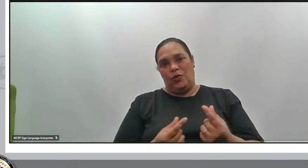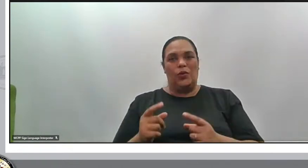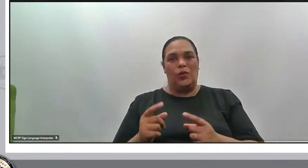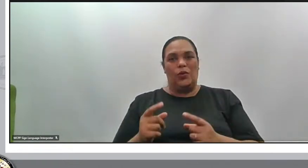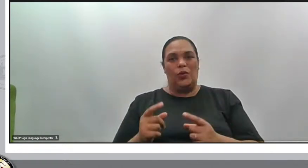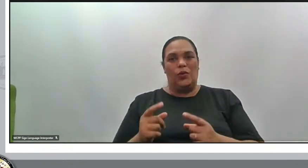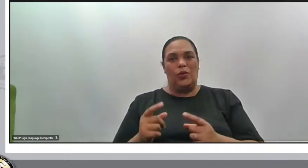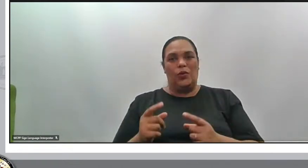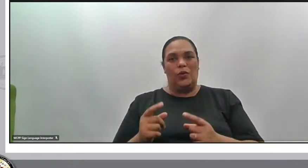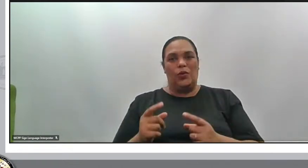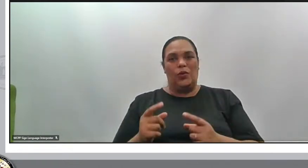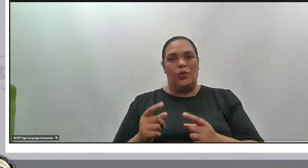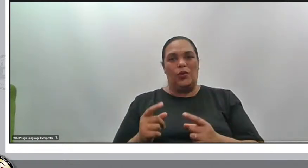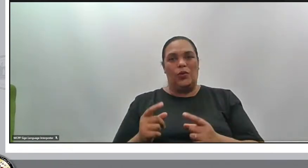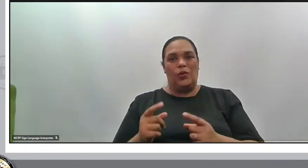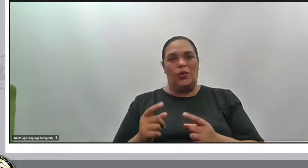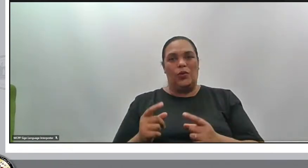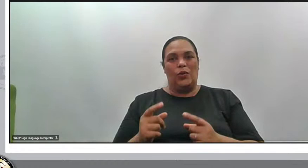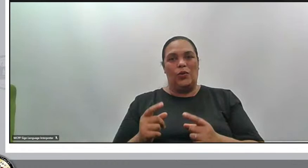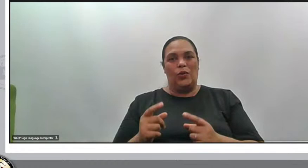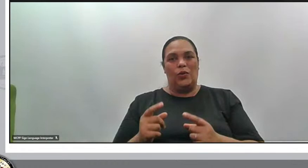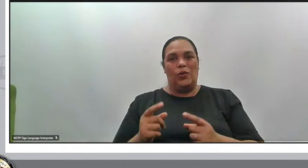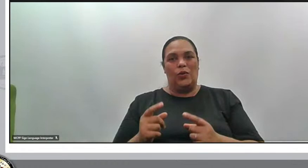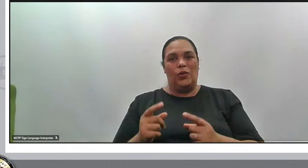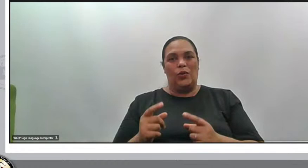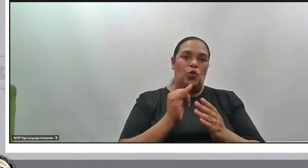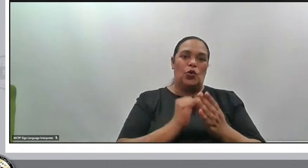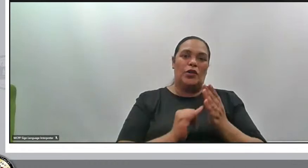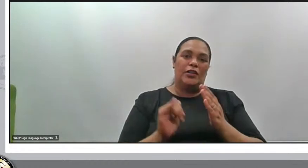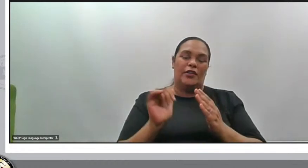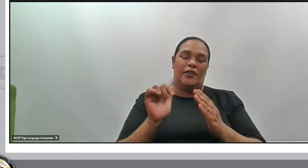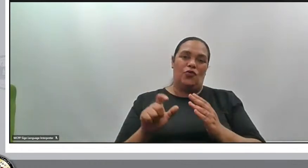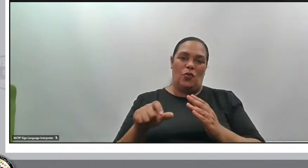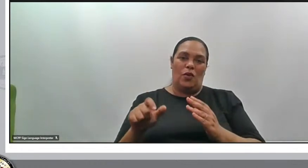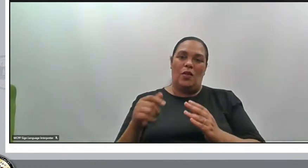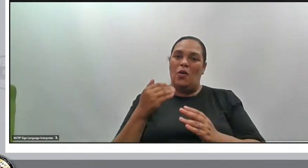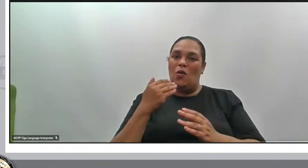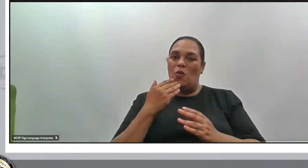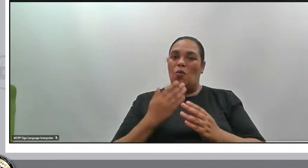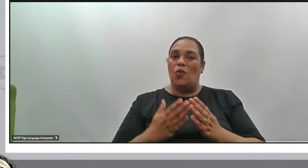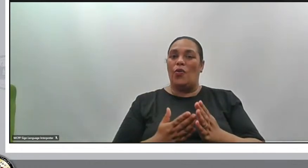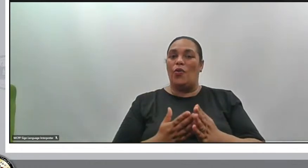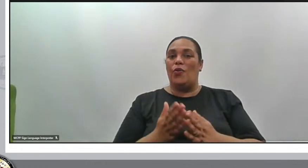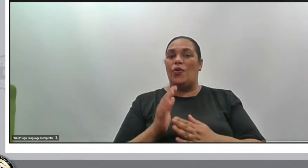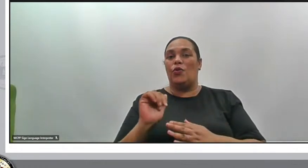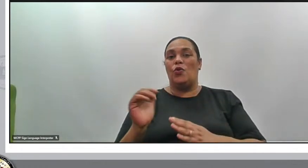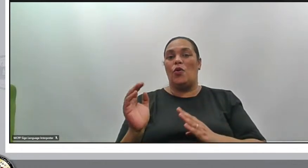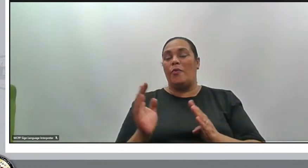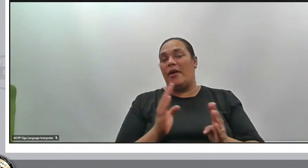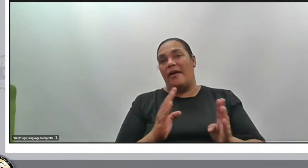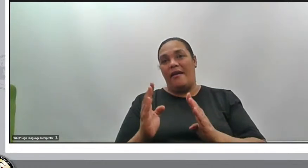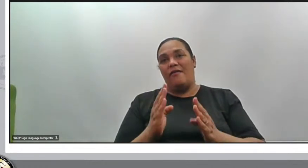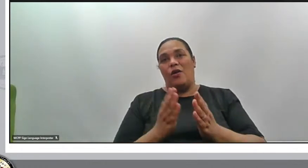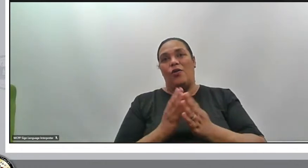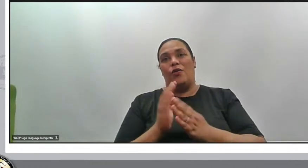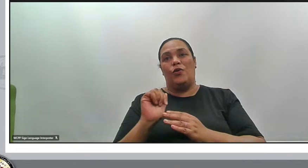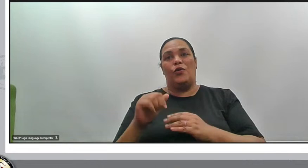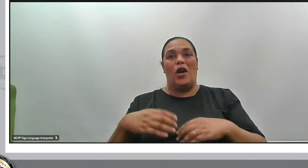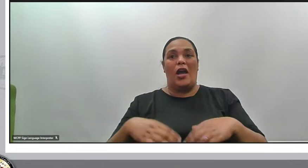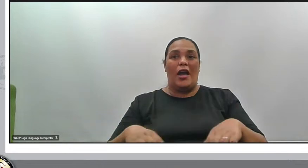to recognize those individuals who, through their behaviors, who through their